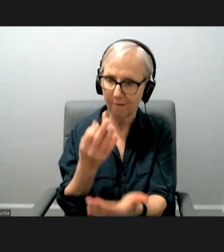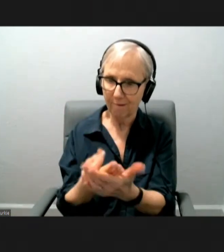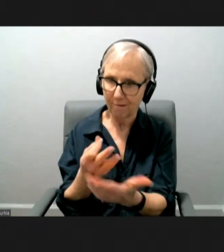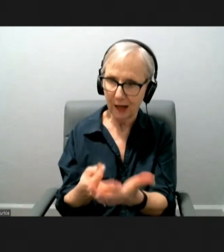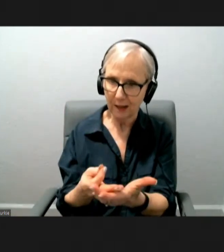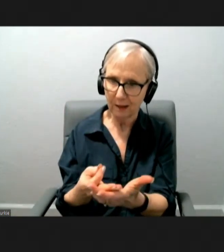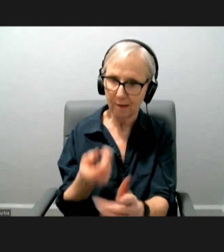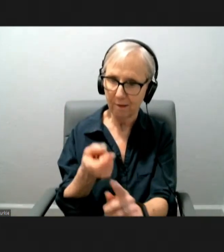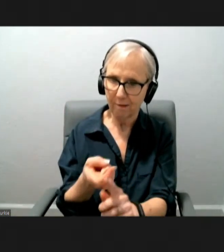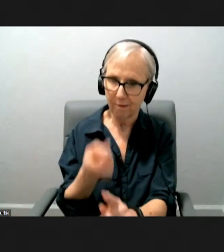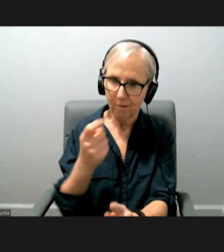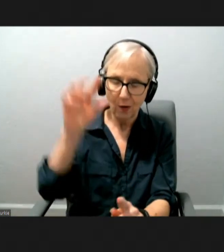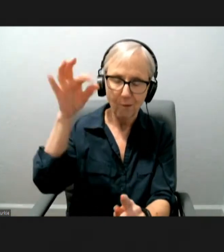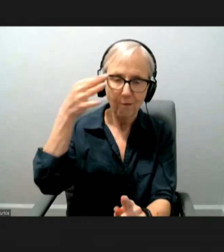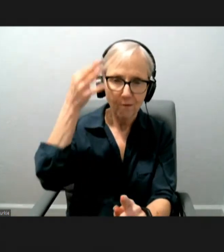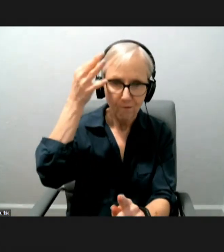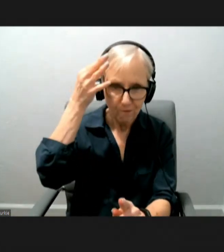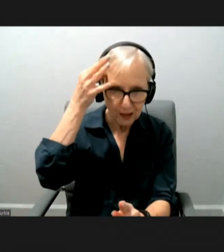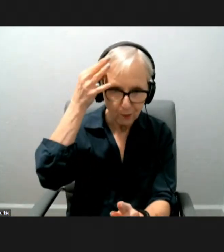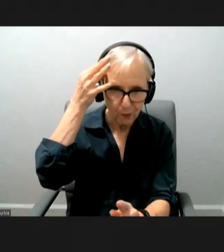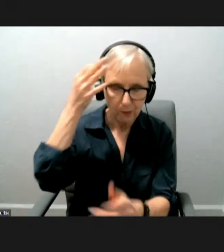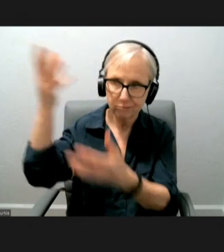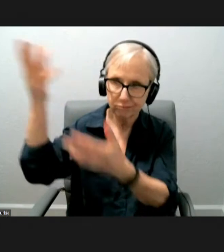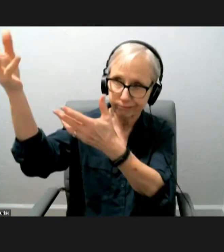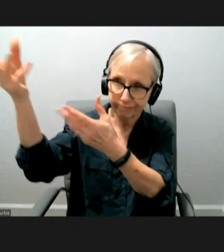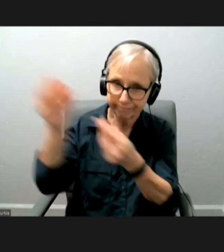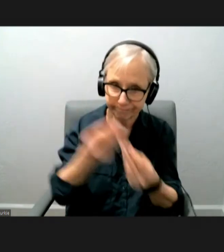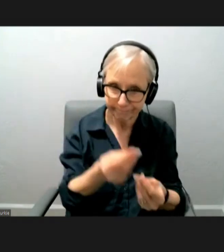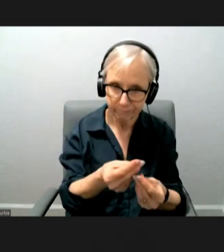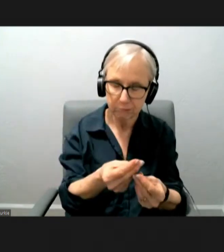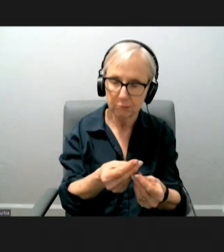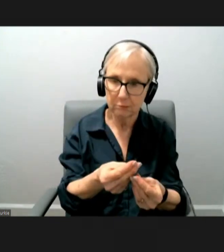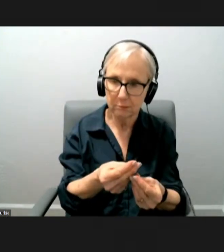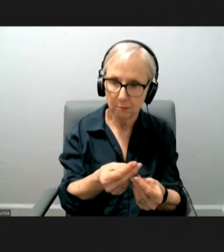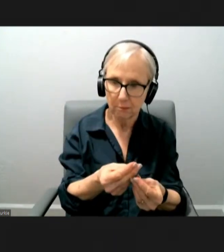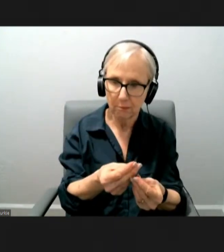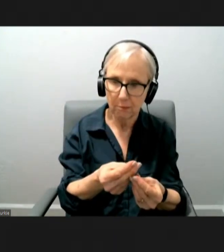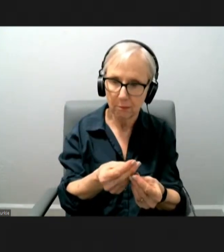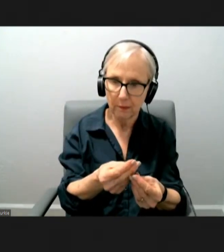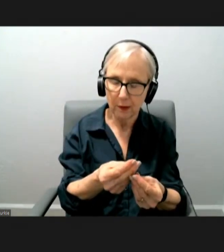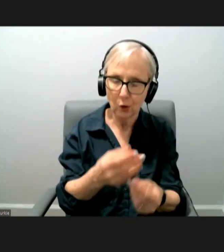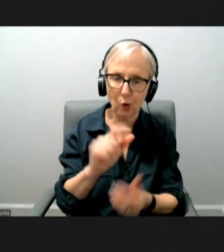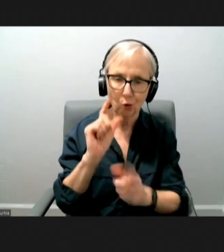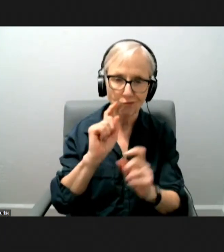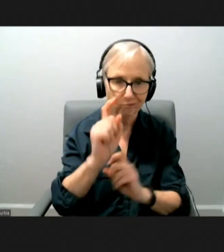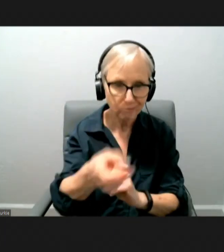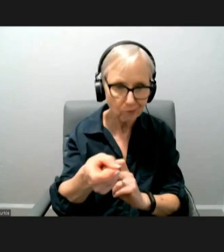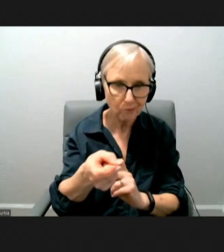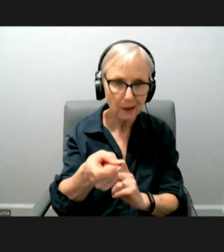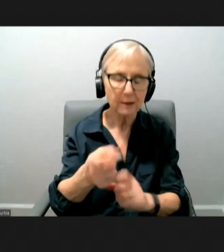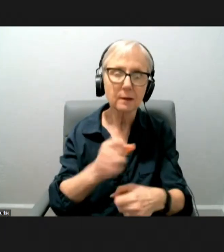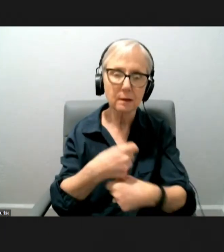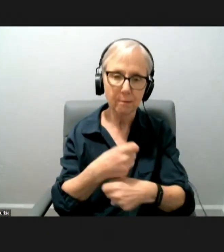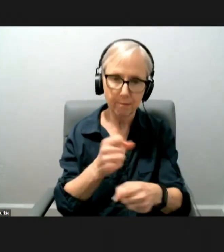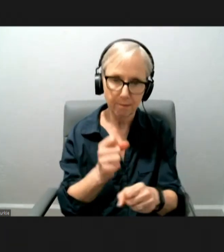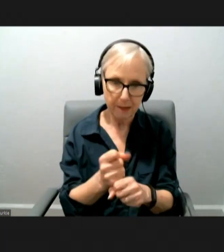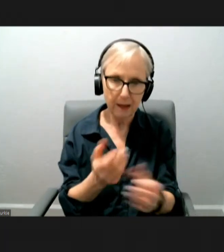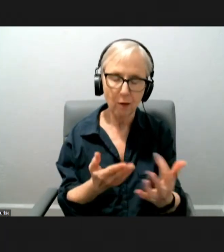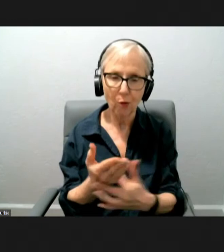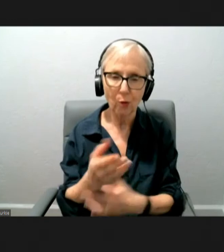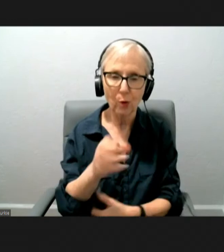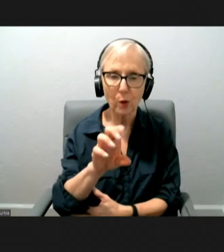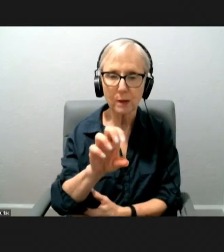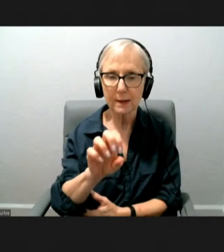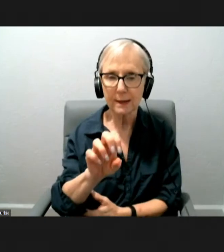us from our federal partners. There have been, significant grant disbursements made, through our